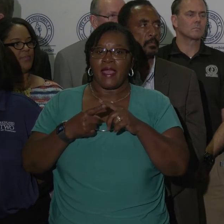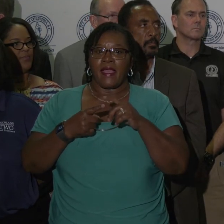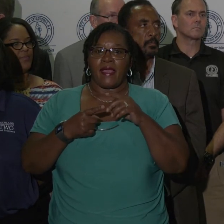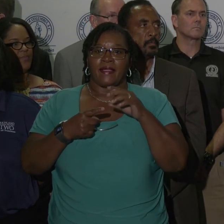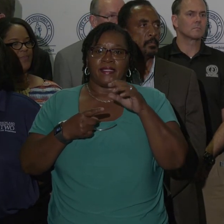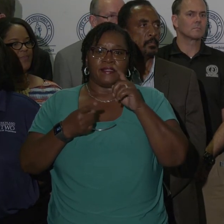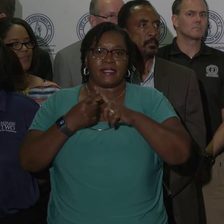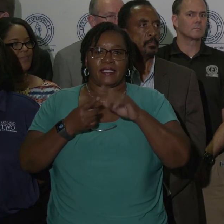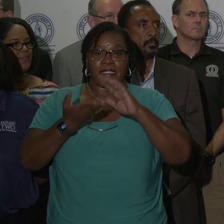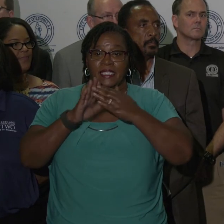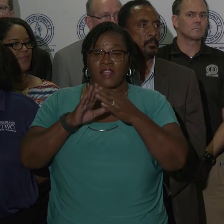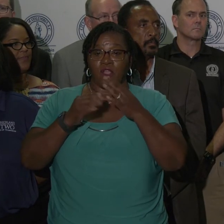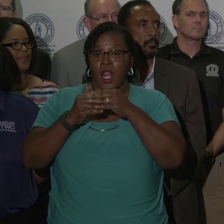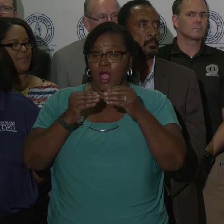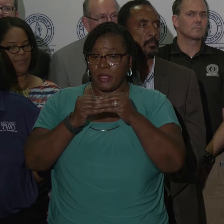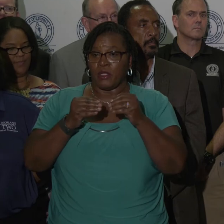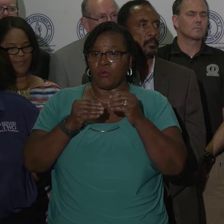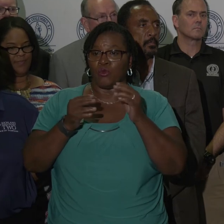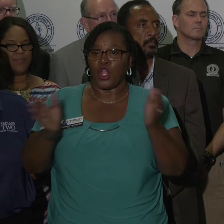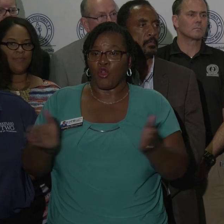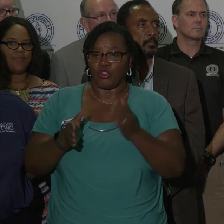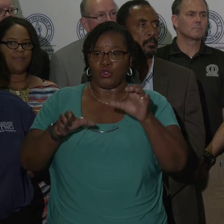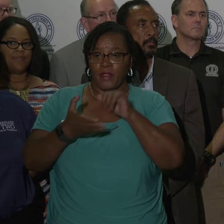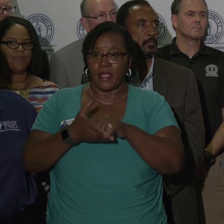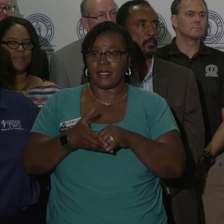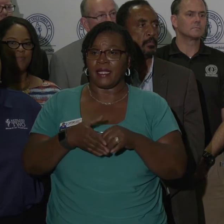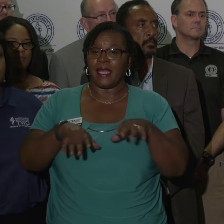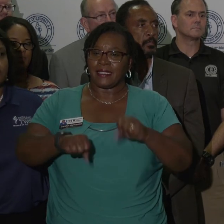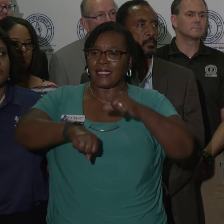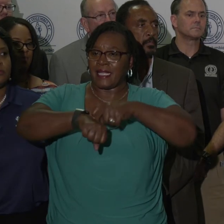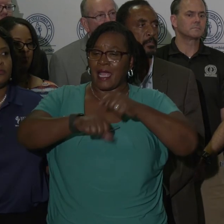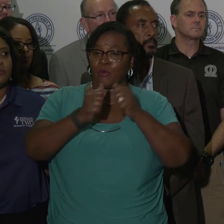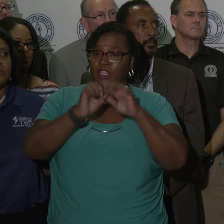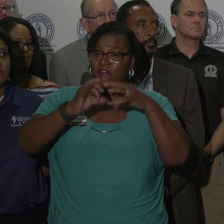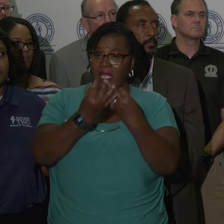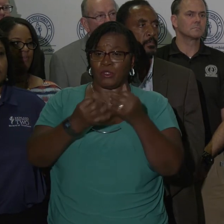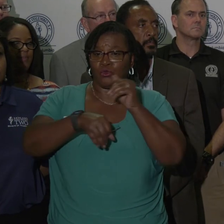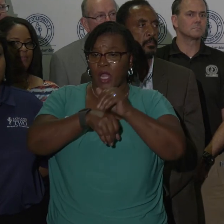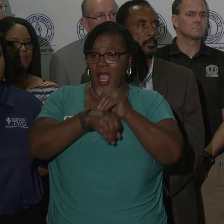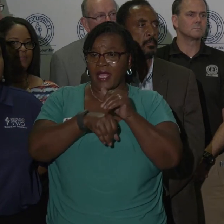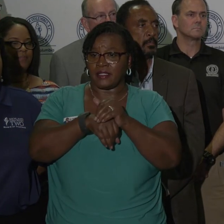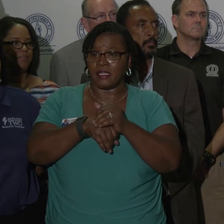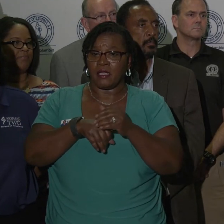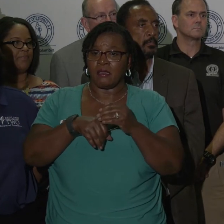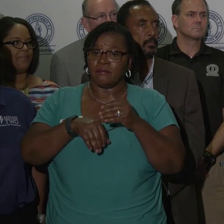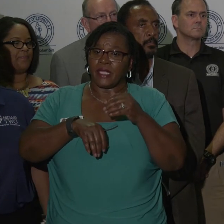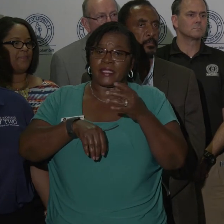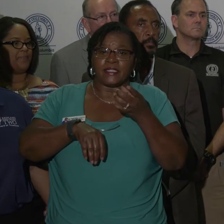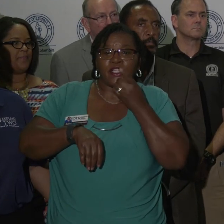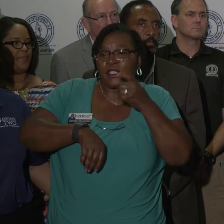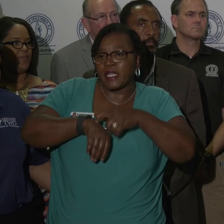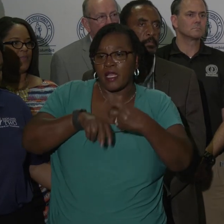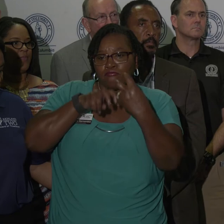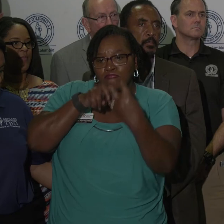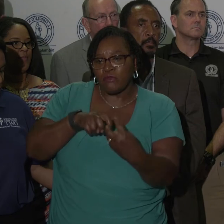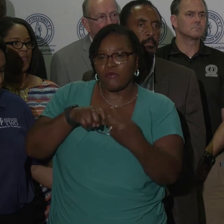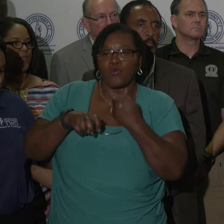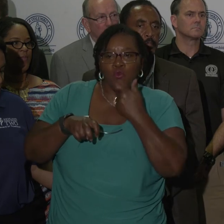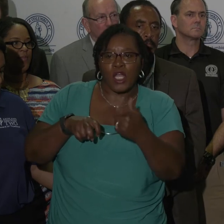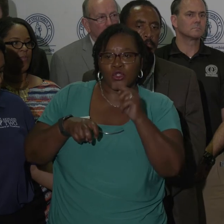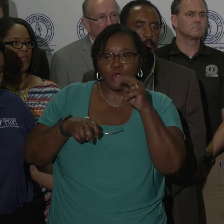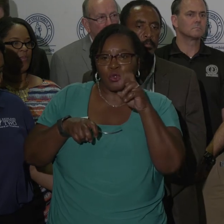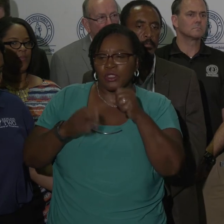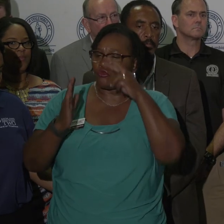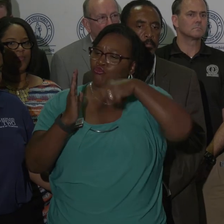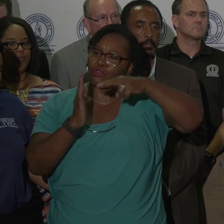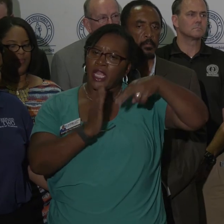Columbia, I would encourage you to do so. Spend some time with your family tonight over dinner as you're watching the news, and just read